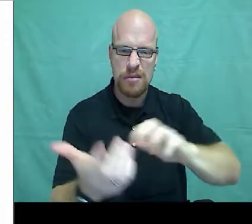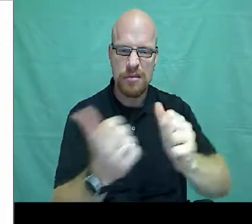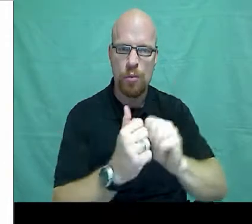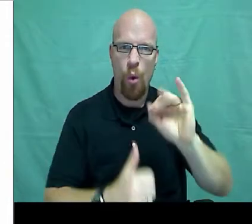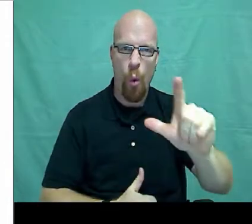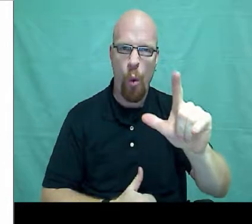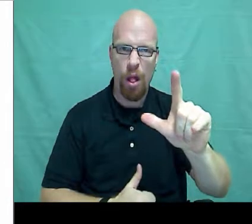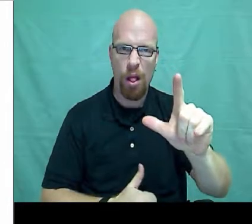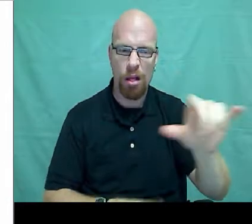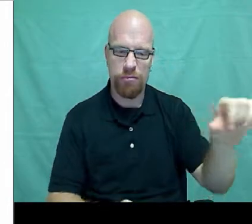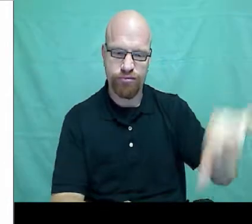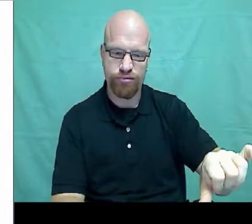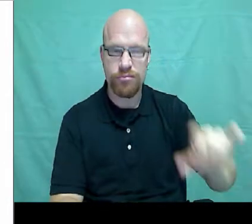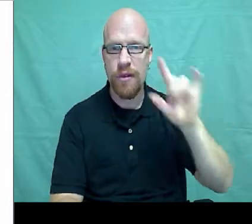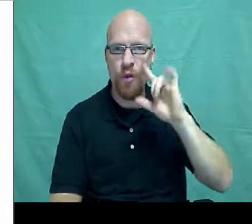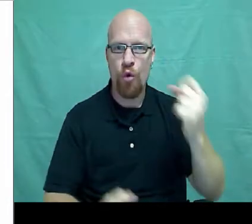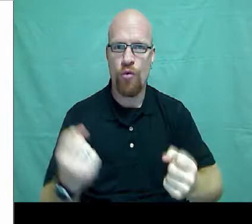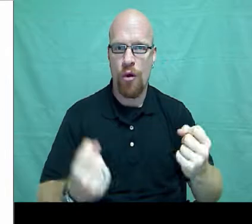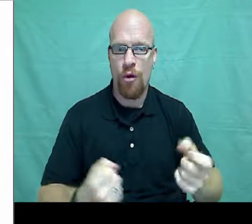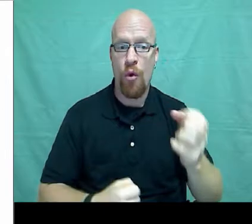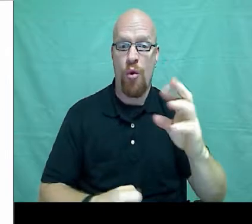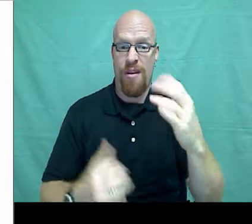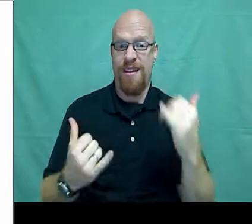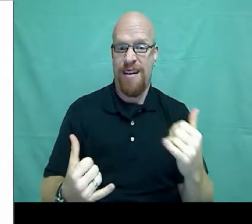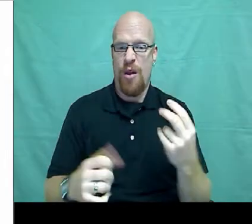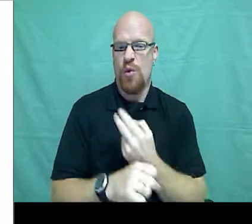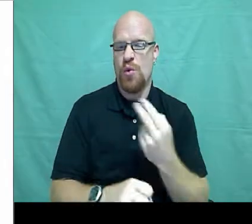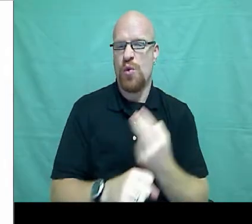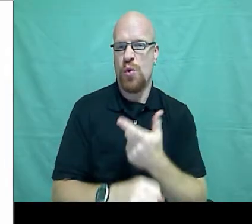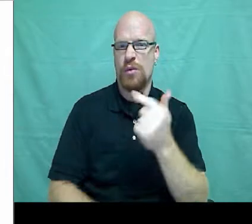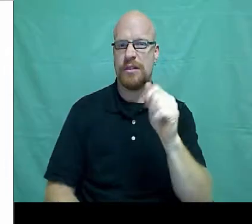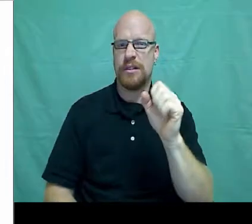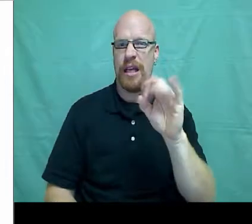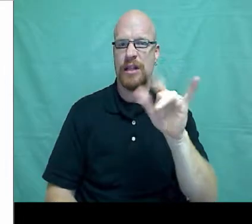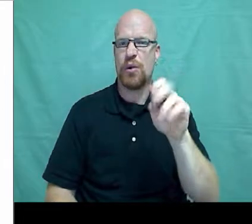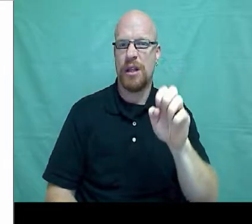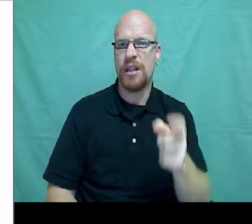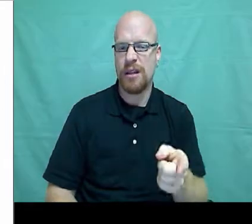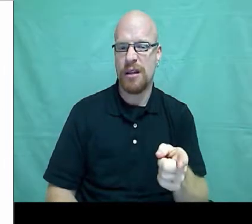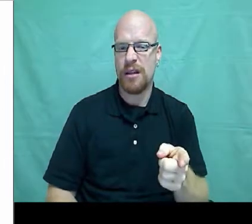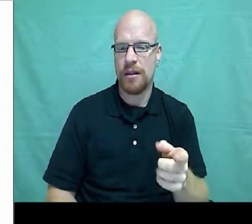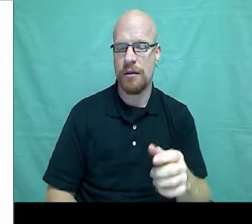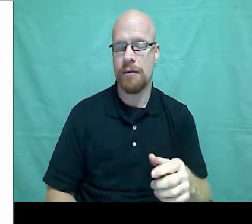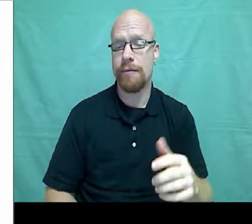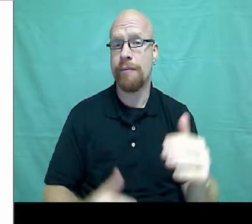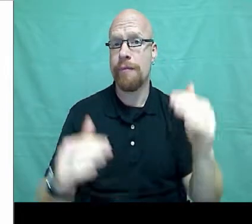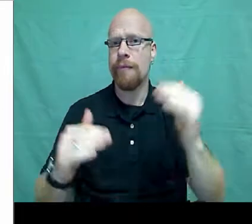and then they used oil mixed with coal dust, and currently we use gasoline.